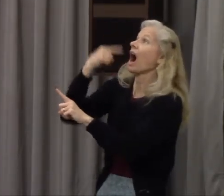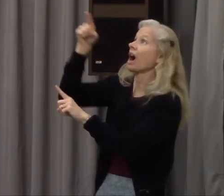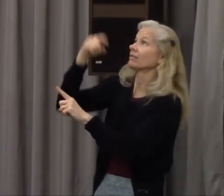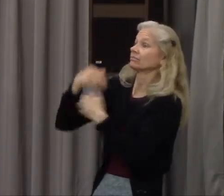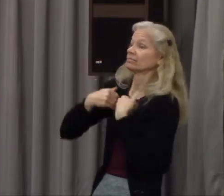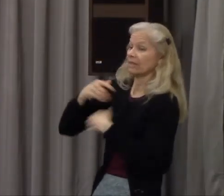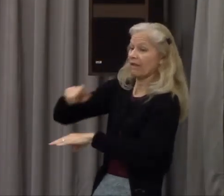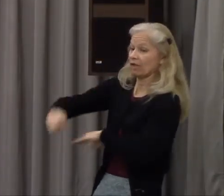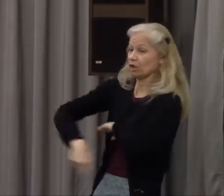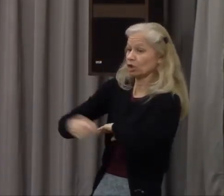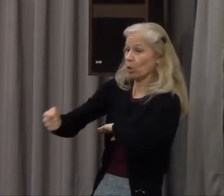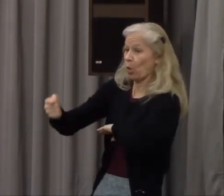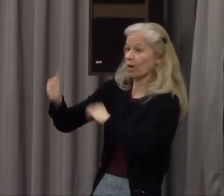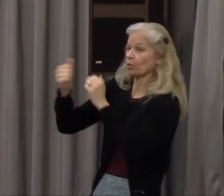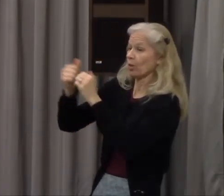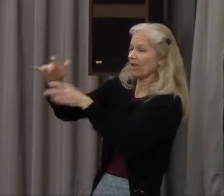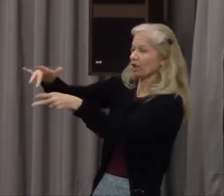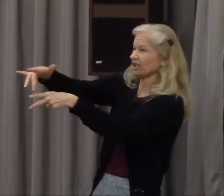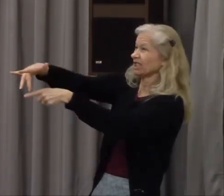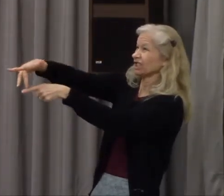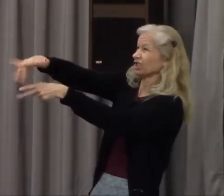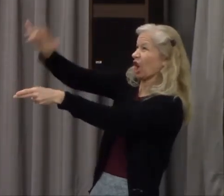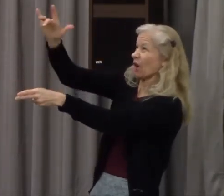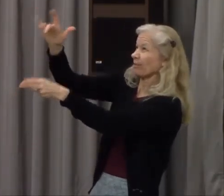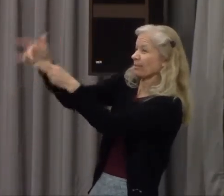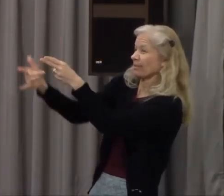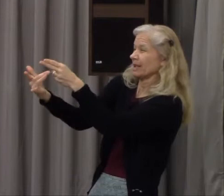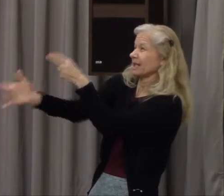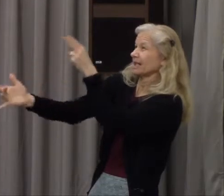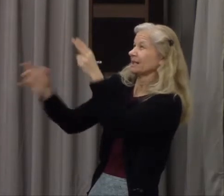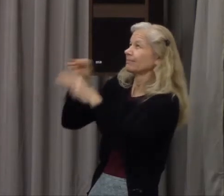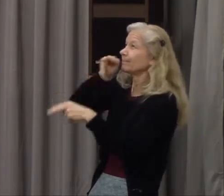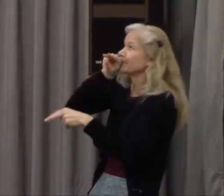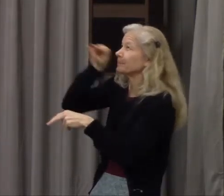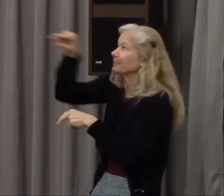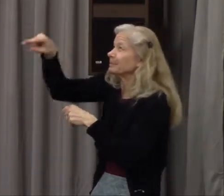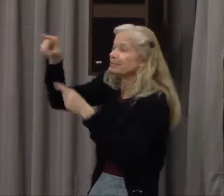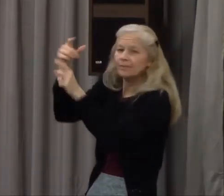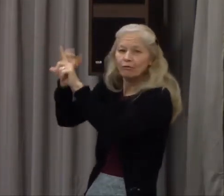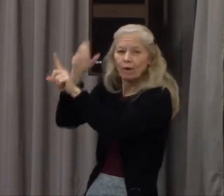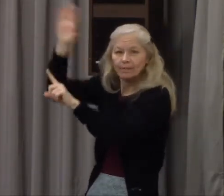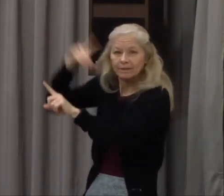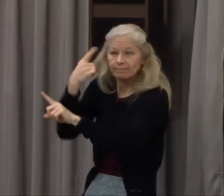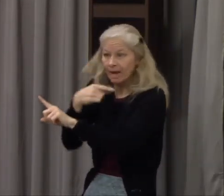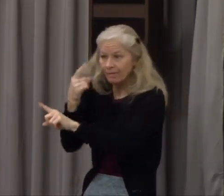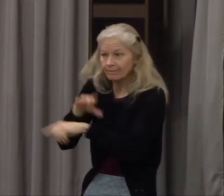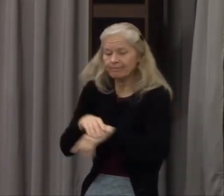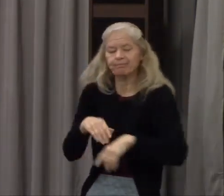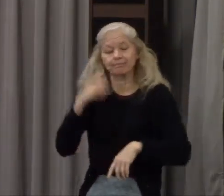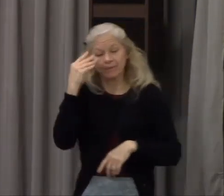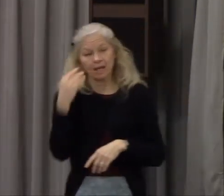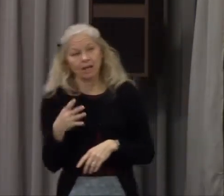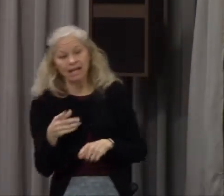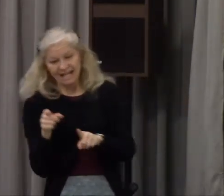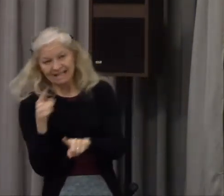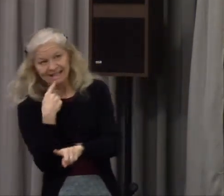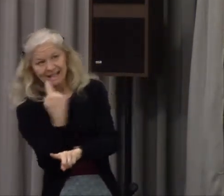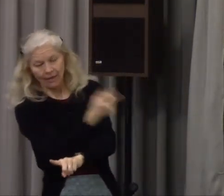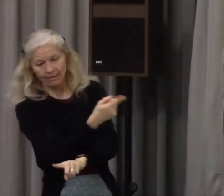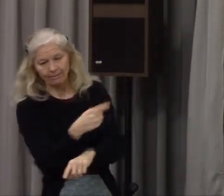name, and hast not denied my faith, even in those days where Antipas was my faithful martyr,